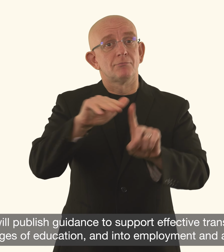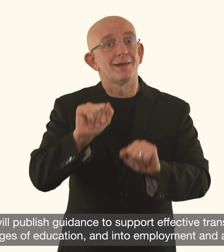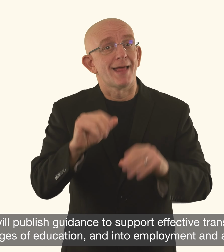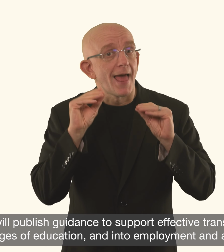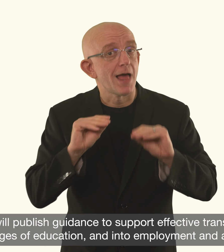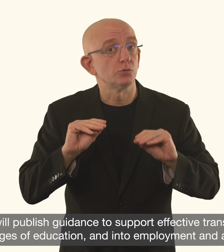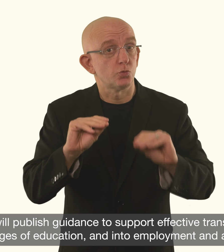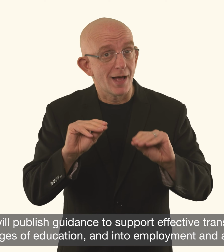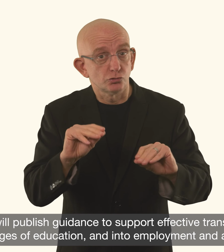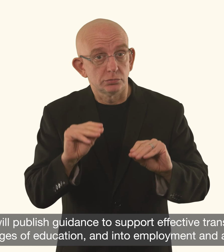employment and adult services.